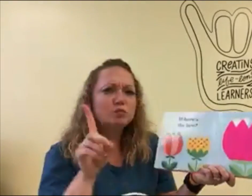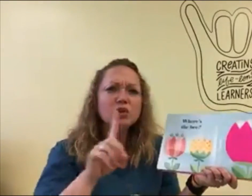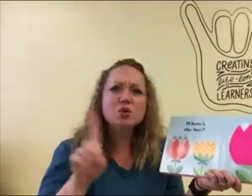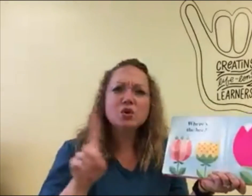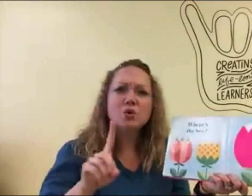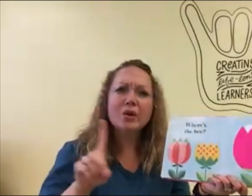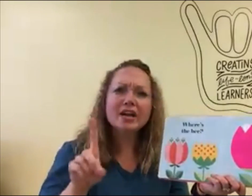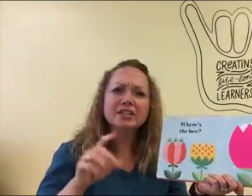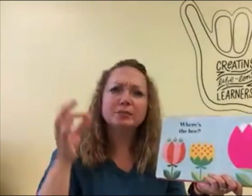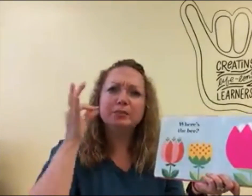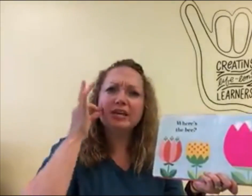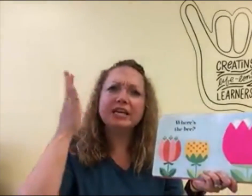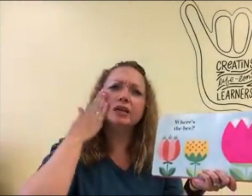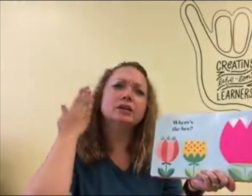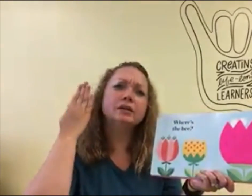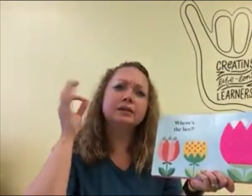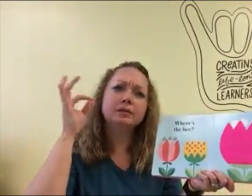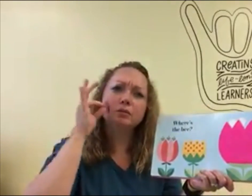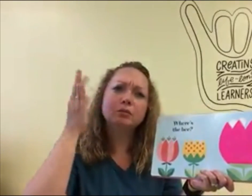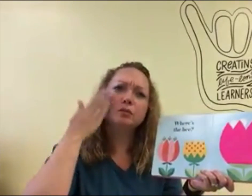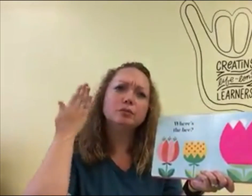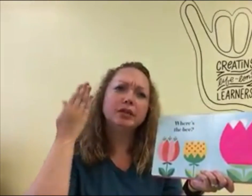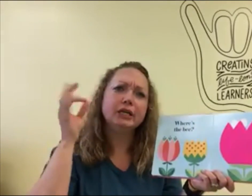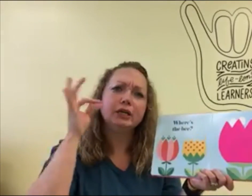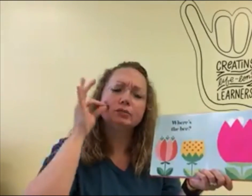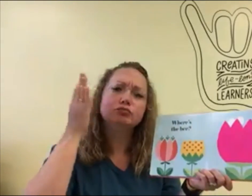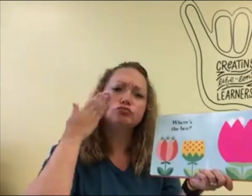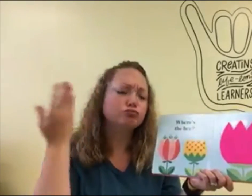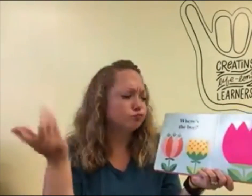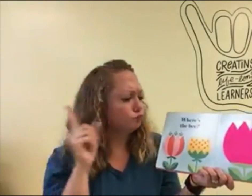Where is Bee? Bee. Where?